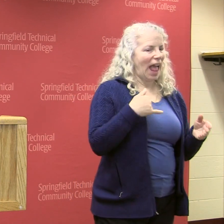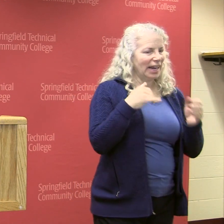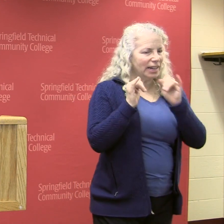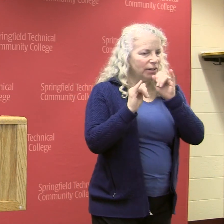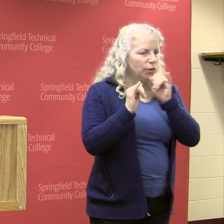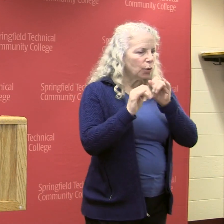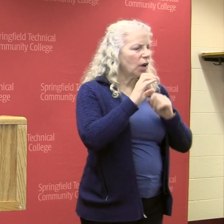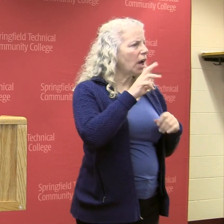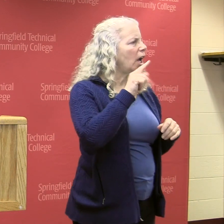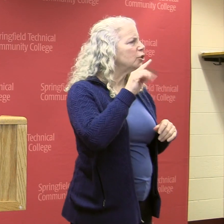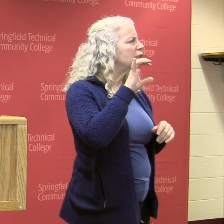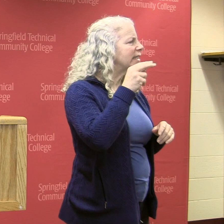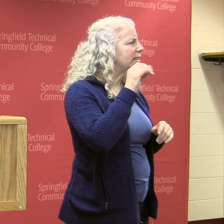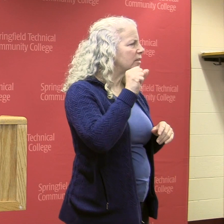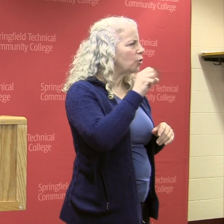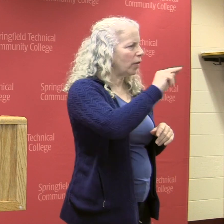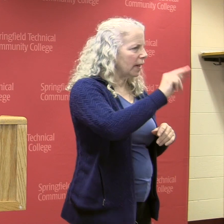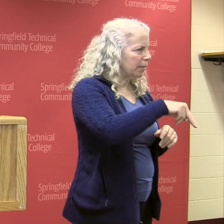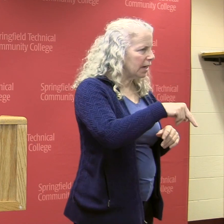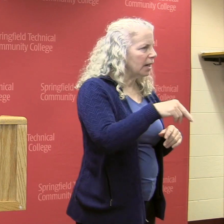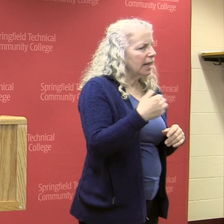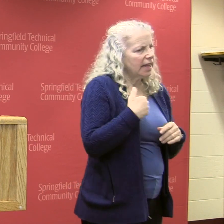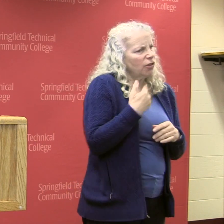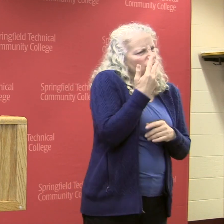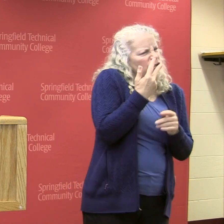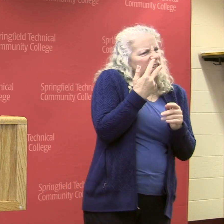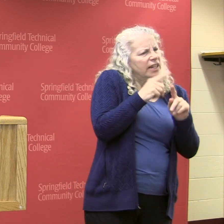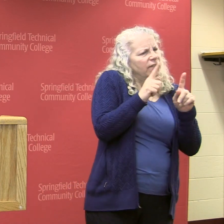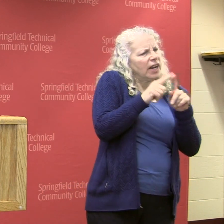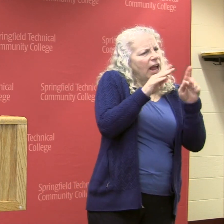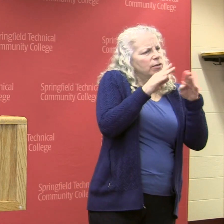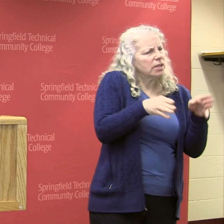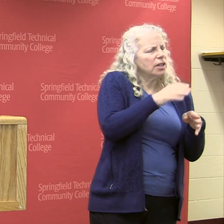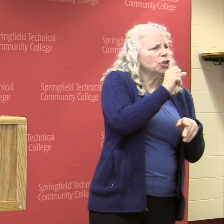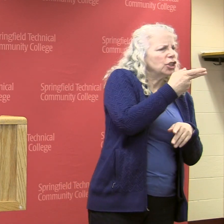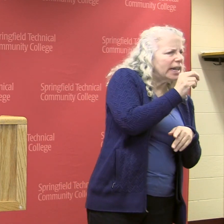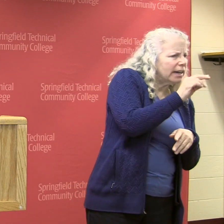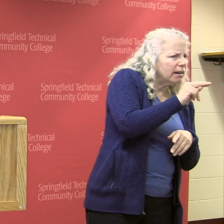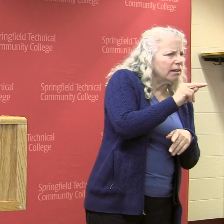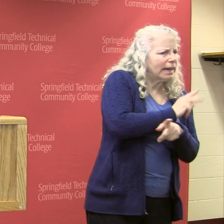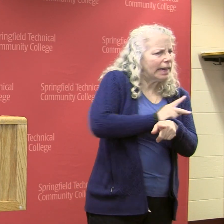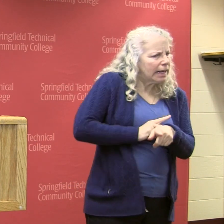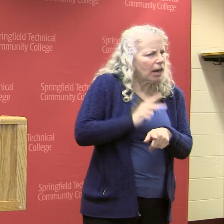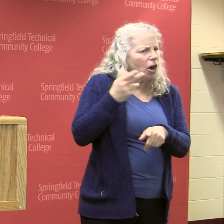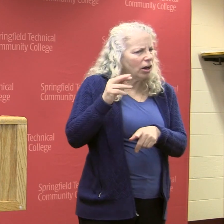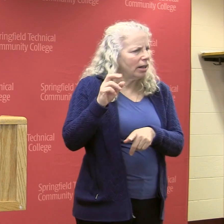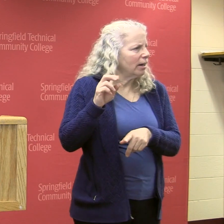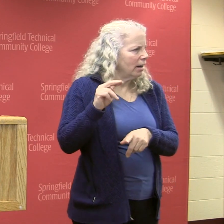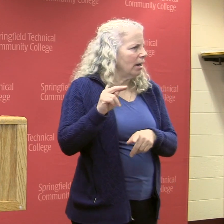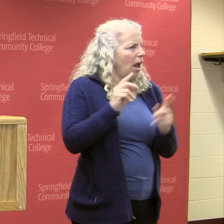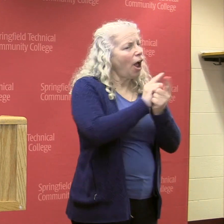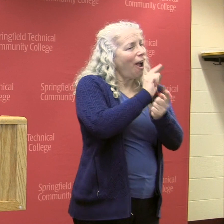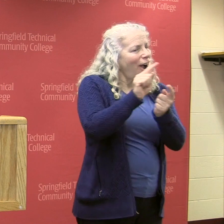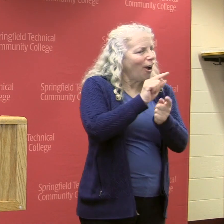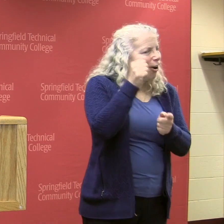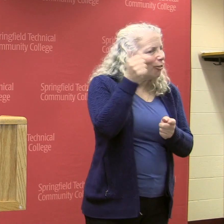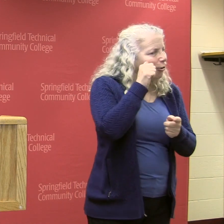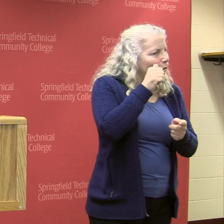Cousins in Northampton. There were 3 types of houses: Shannon House, King, and Harlan. I met Nate, I met the other